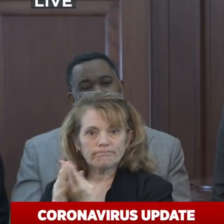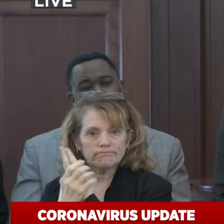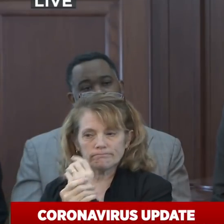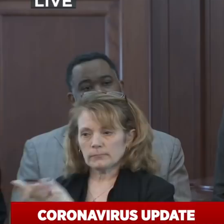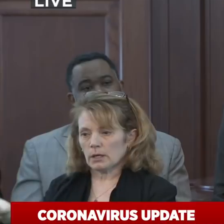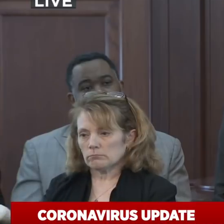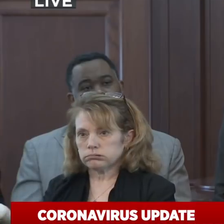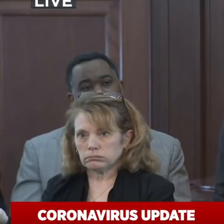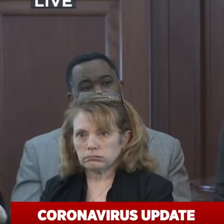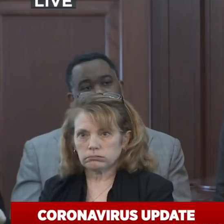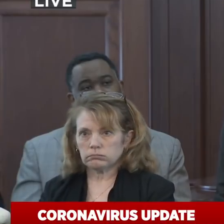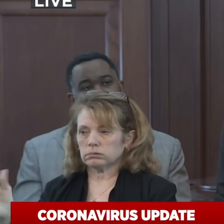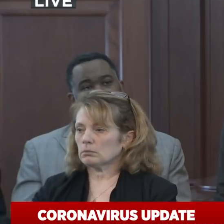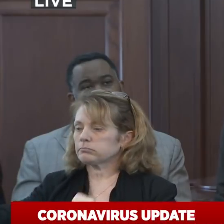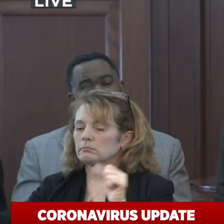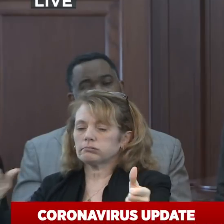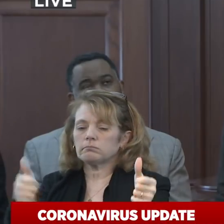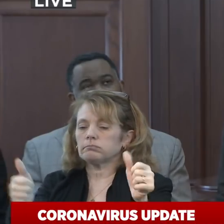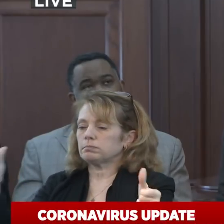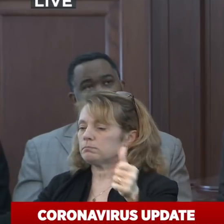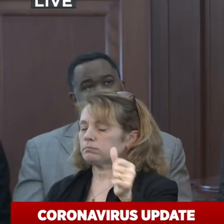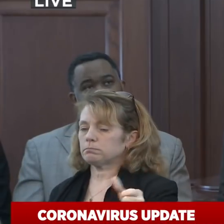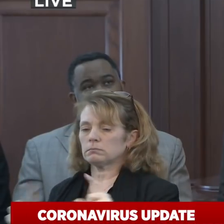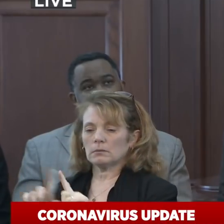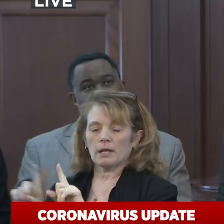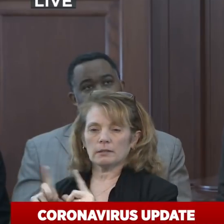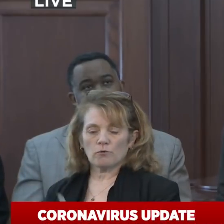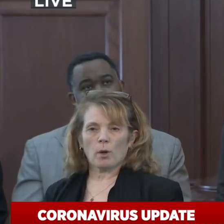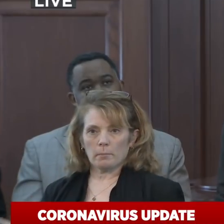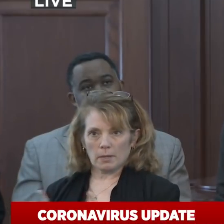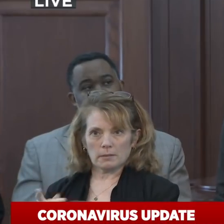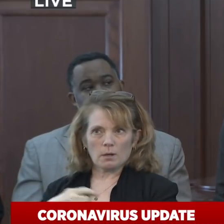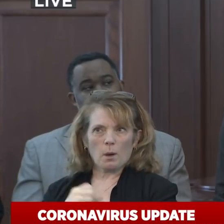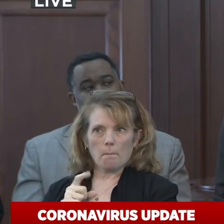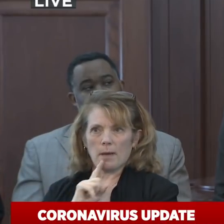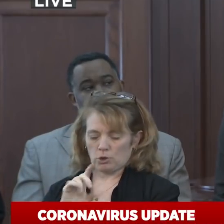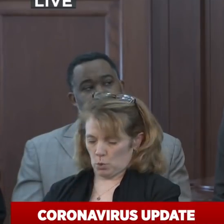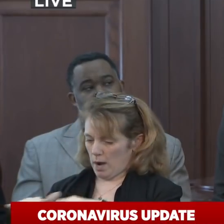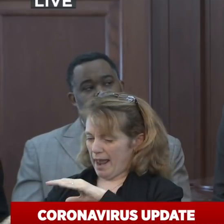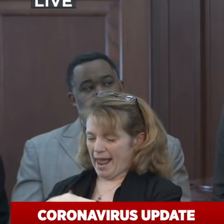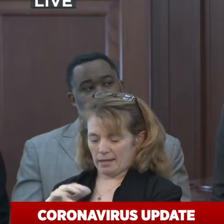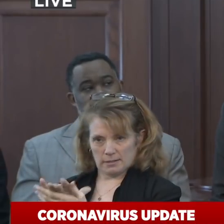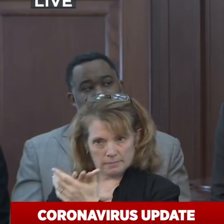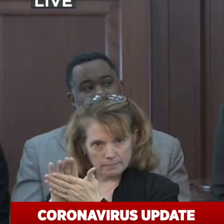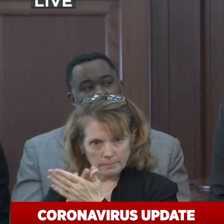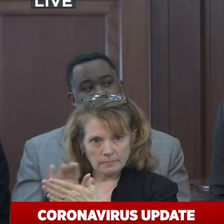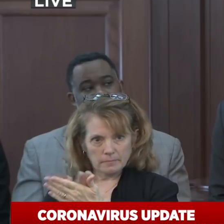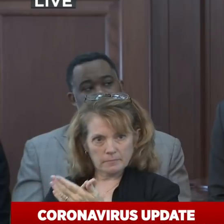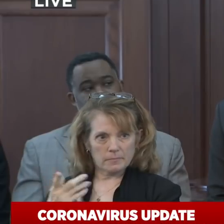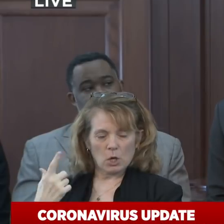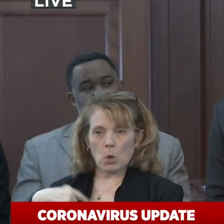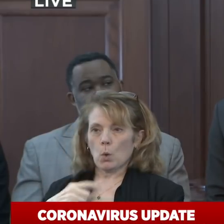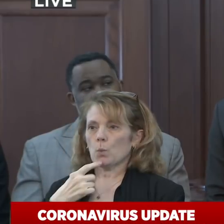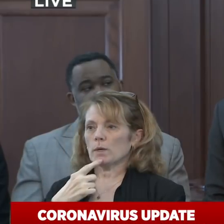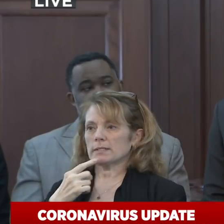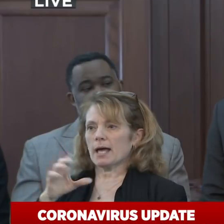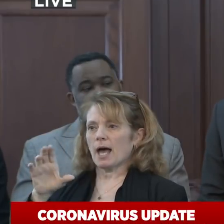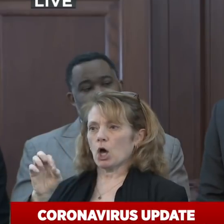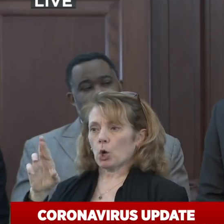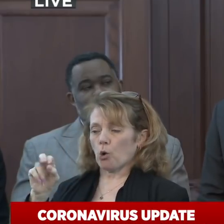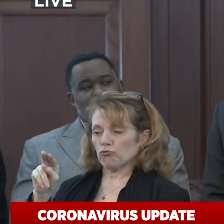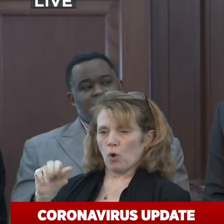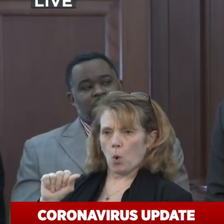so they continue to sanitize their hands. And we're doing not the corona bump, but we're doing the holy bump,